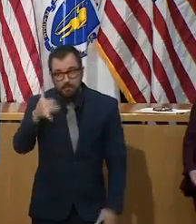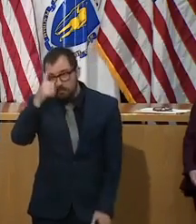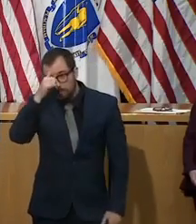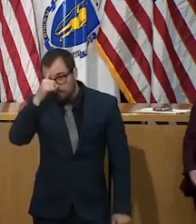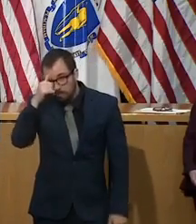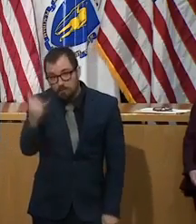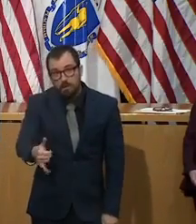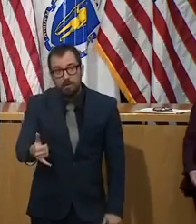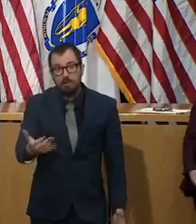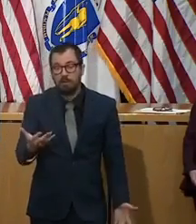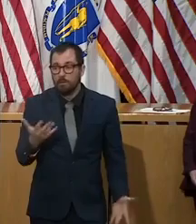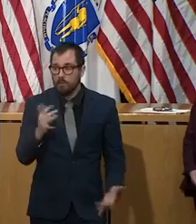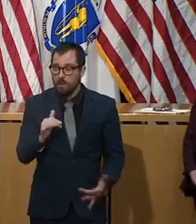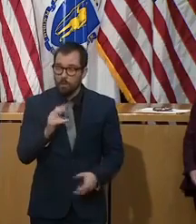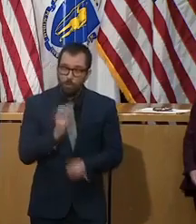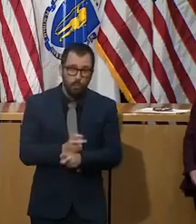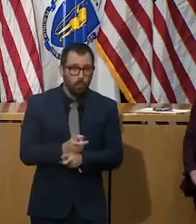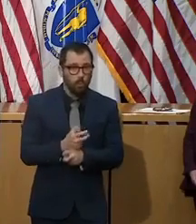to operate. But